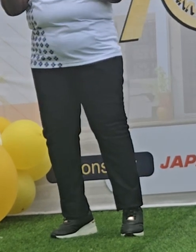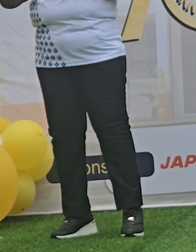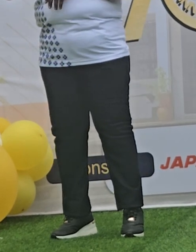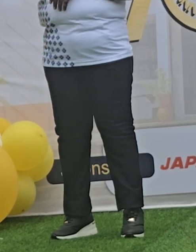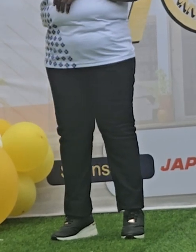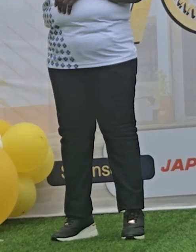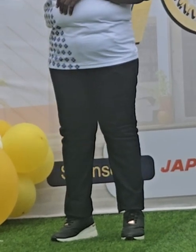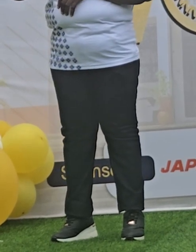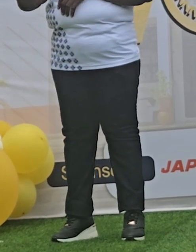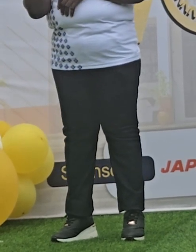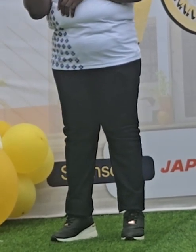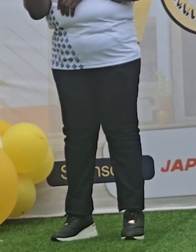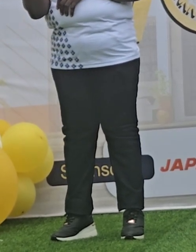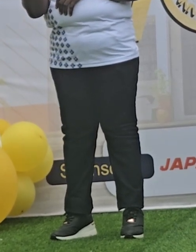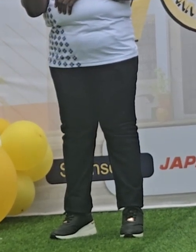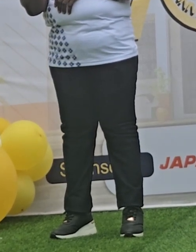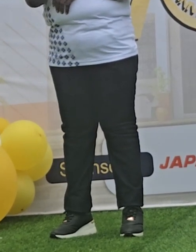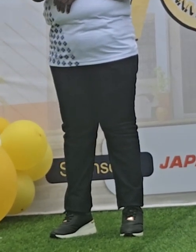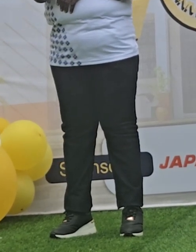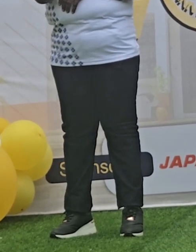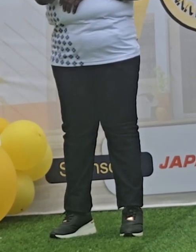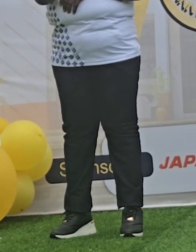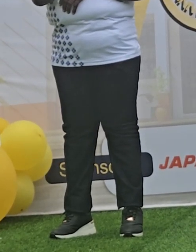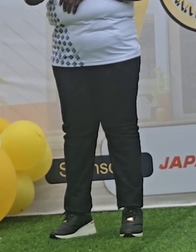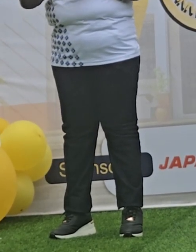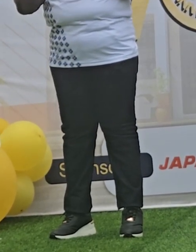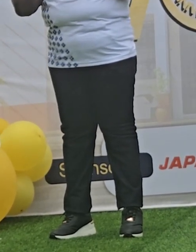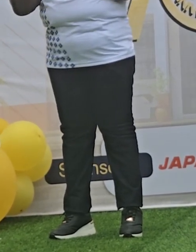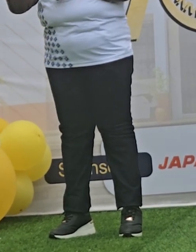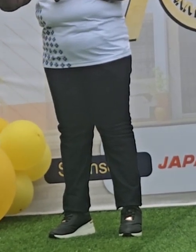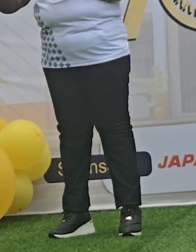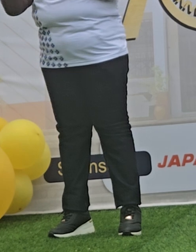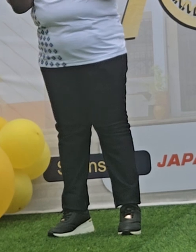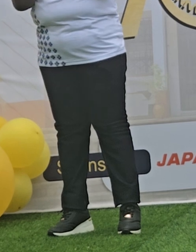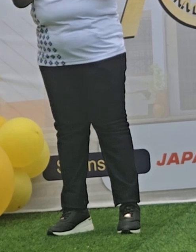to 66 academic year.